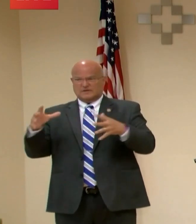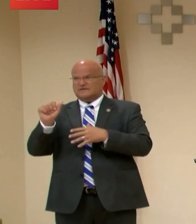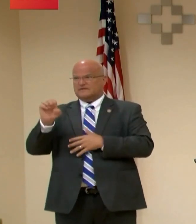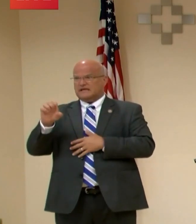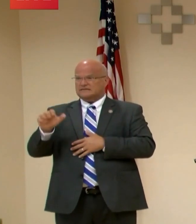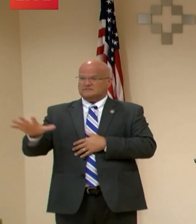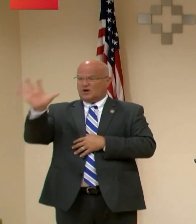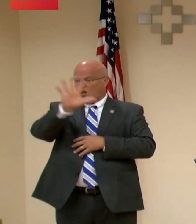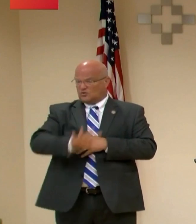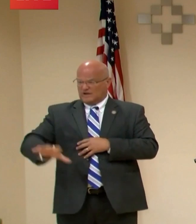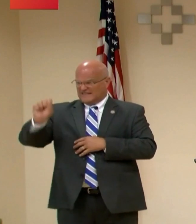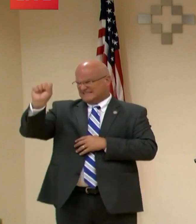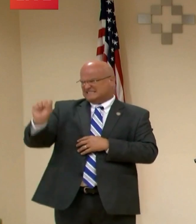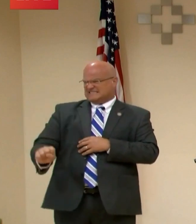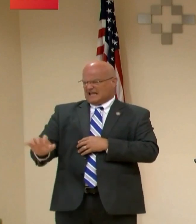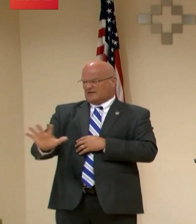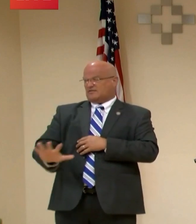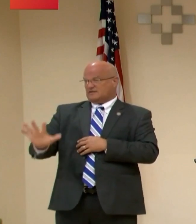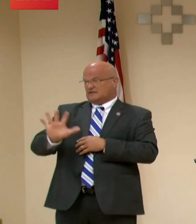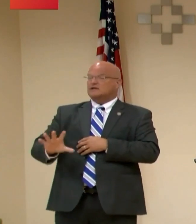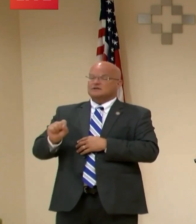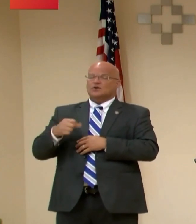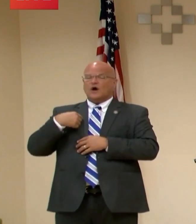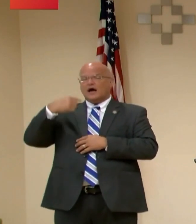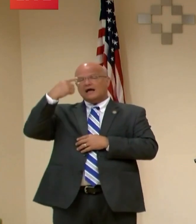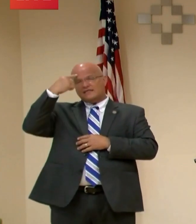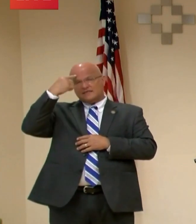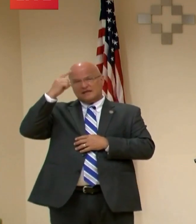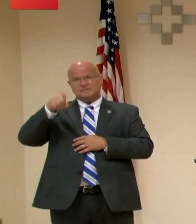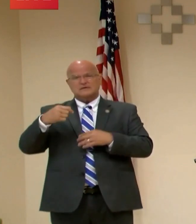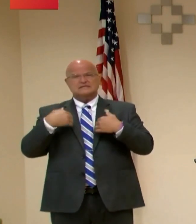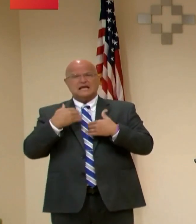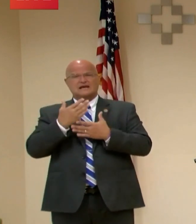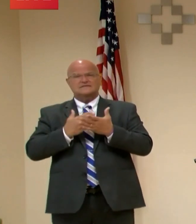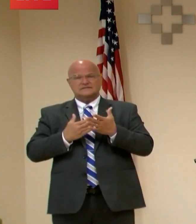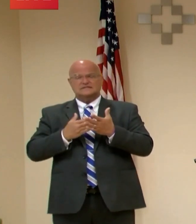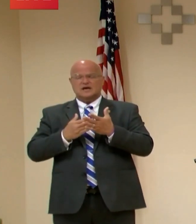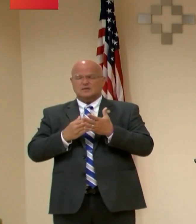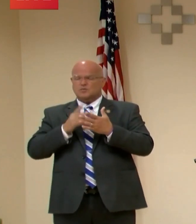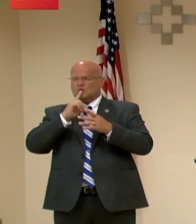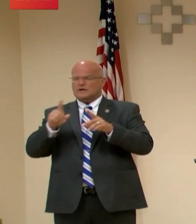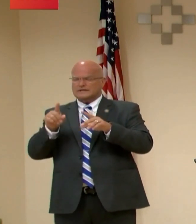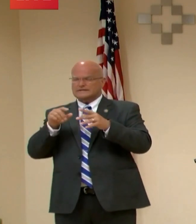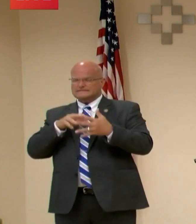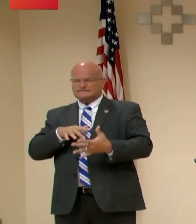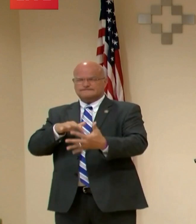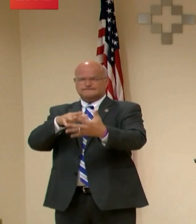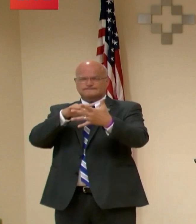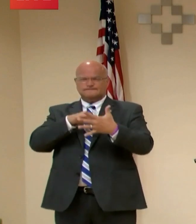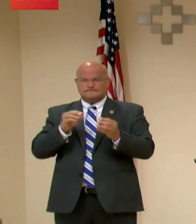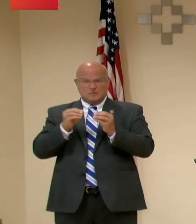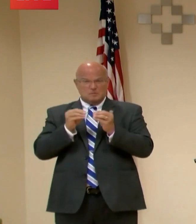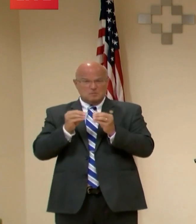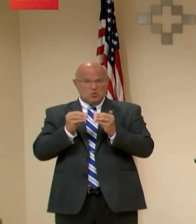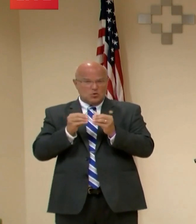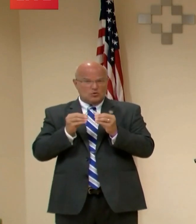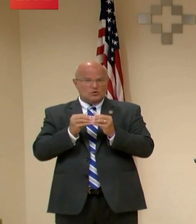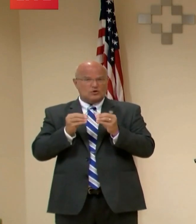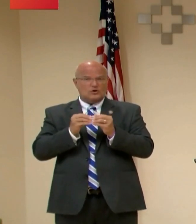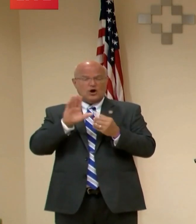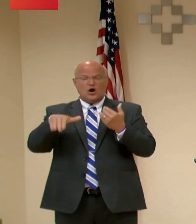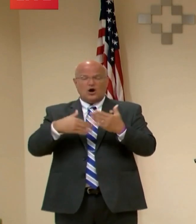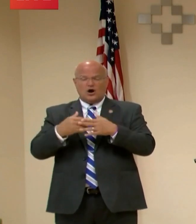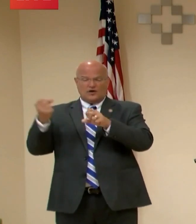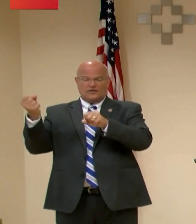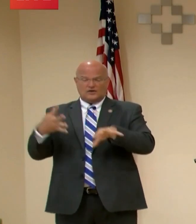of cases across the South. So I think they'll have to have some epidemiologists study that a little bit more as to all